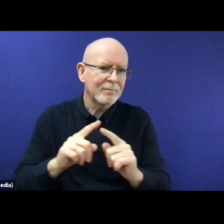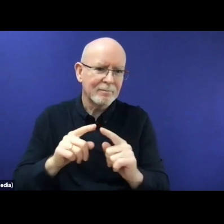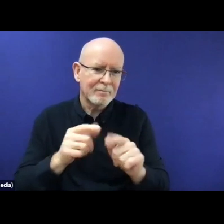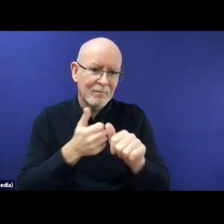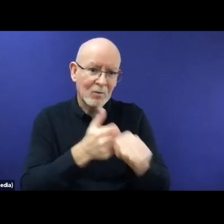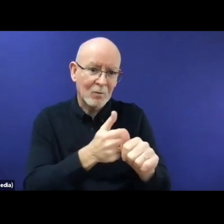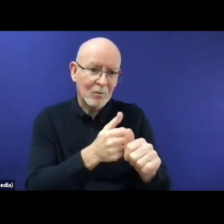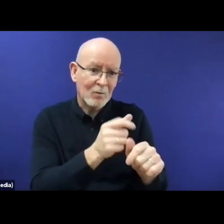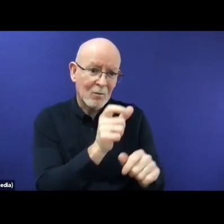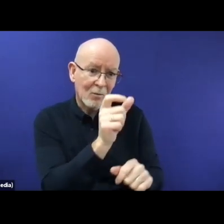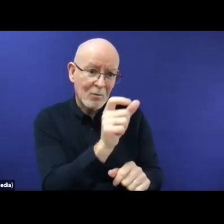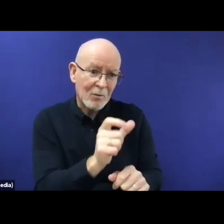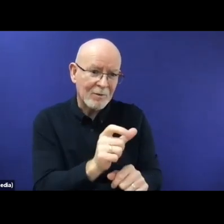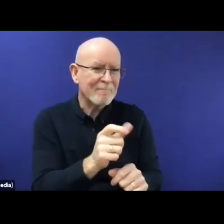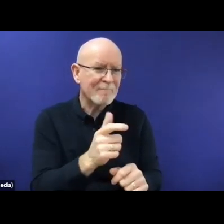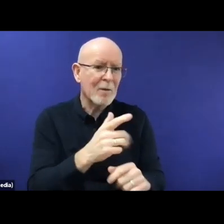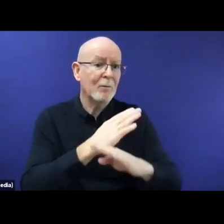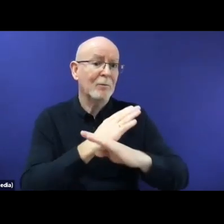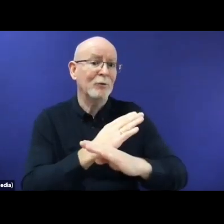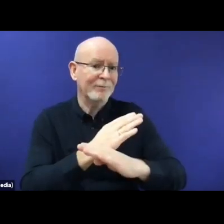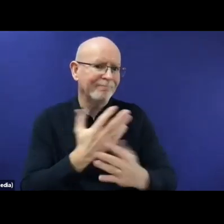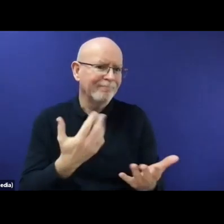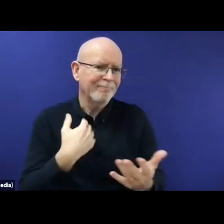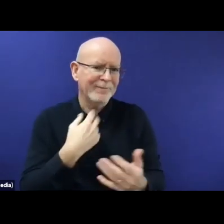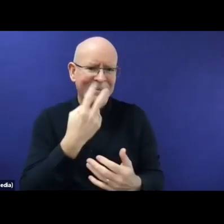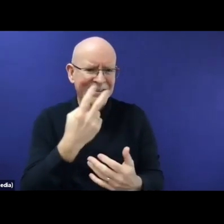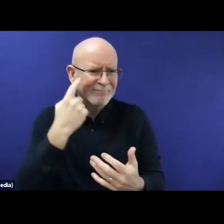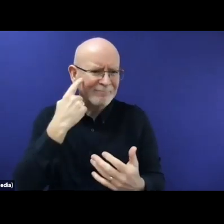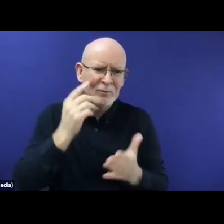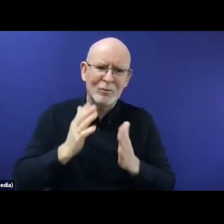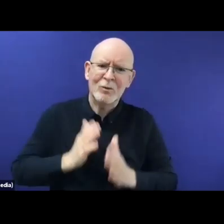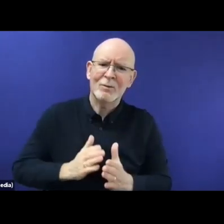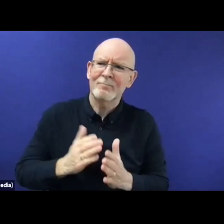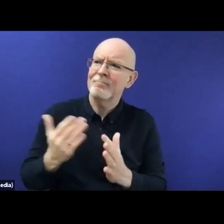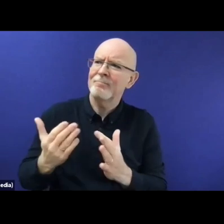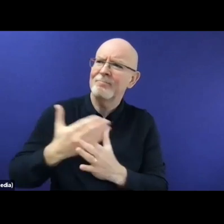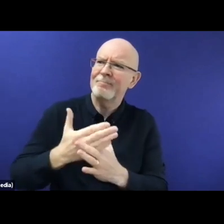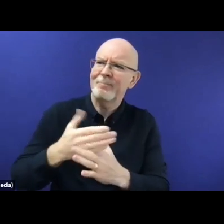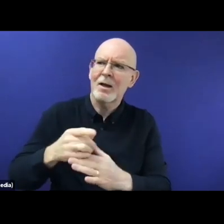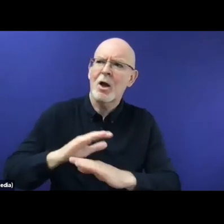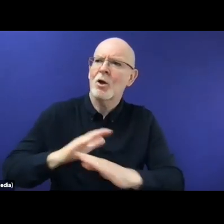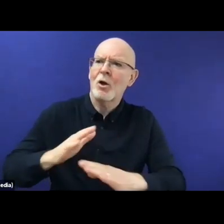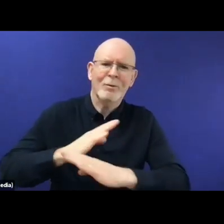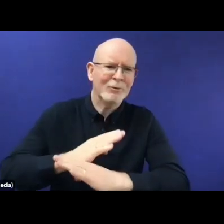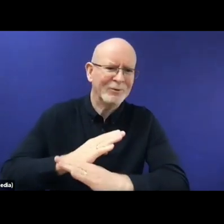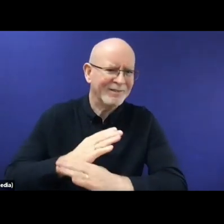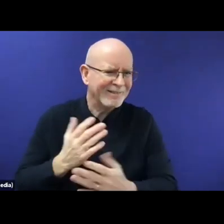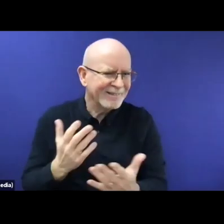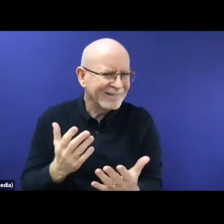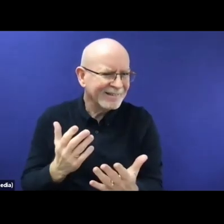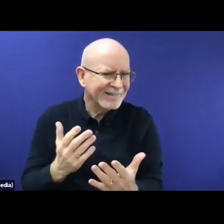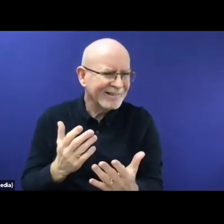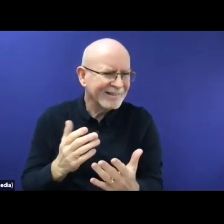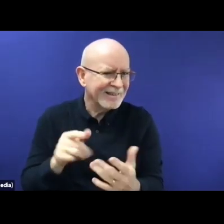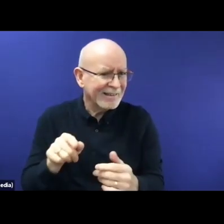session. What, however, I think is important is that regardless of how we